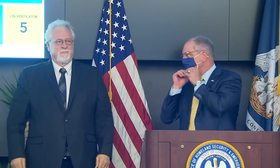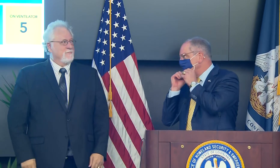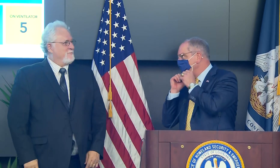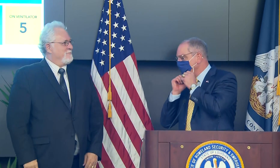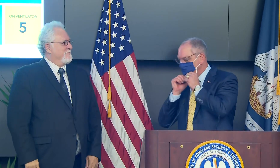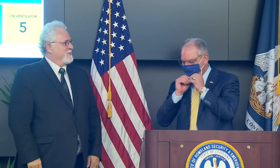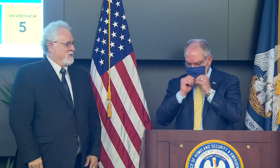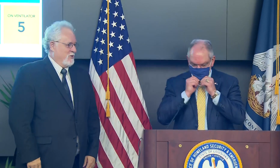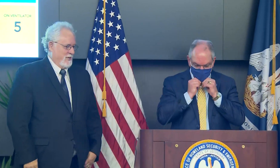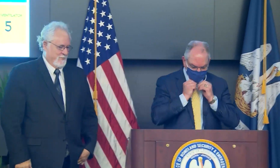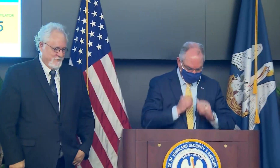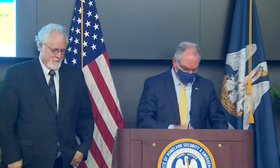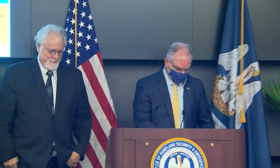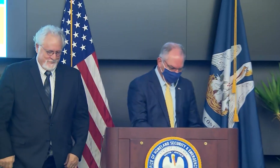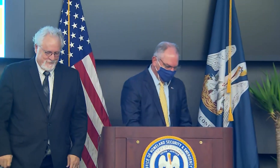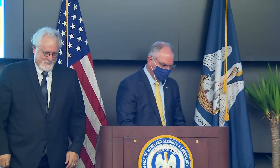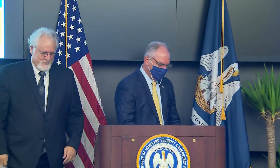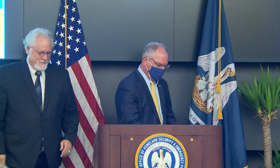Thank you.